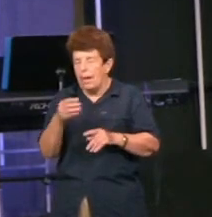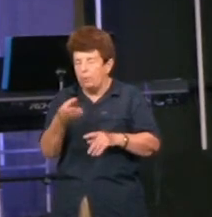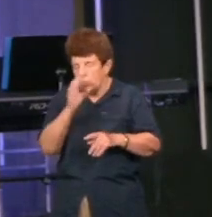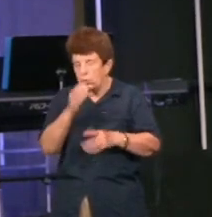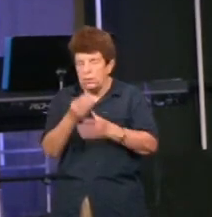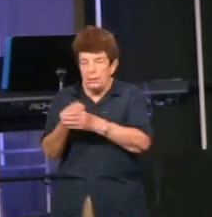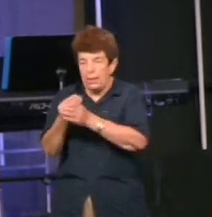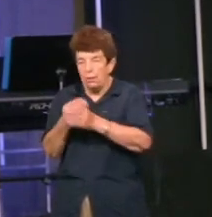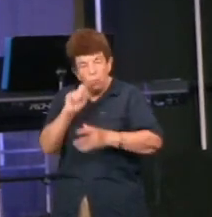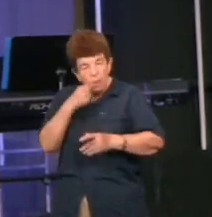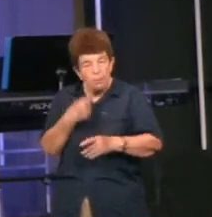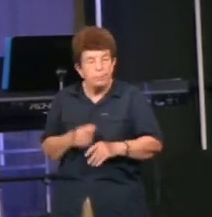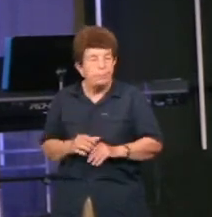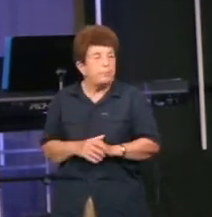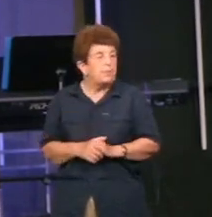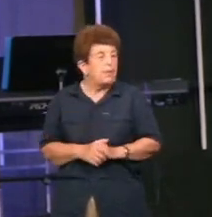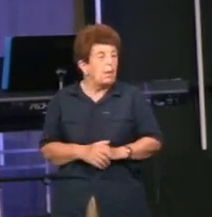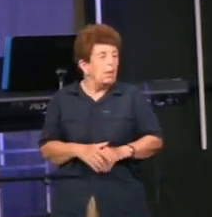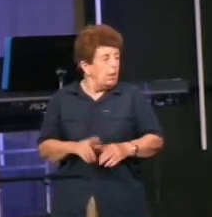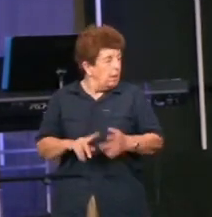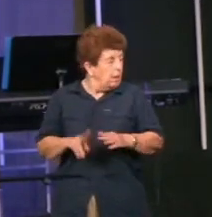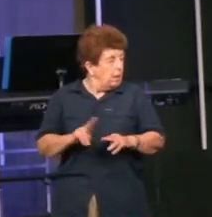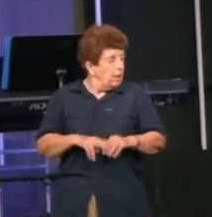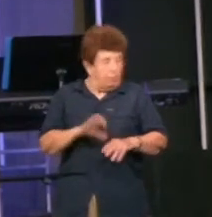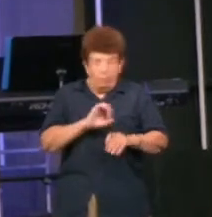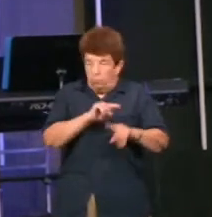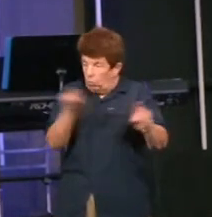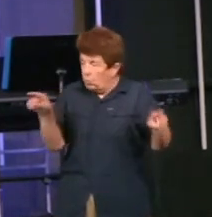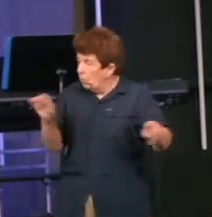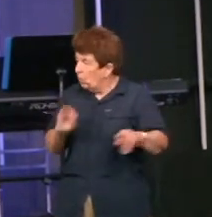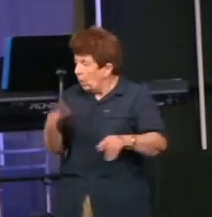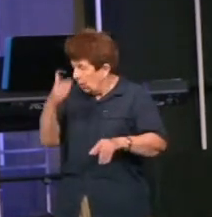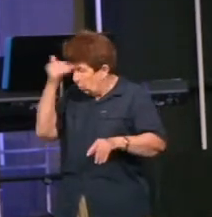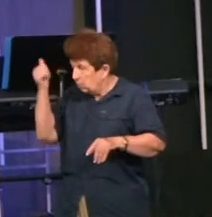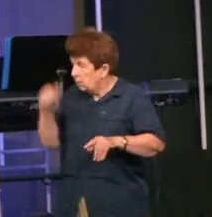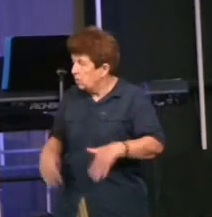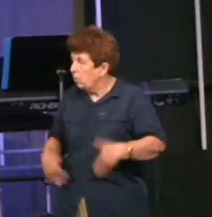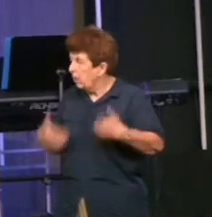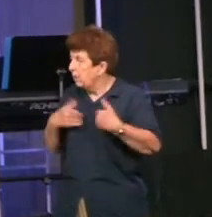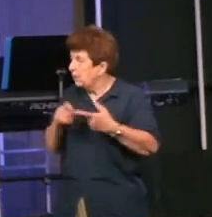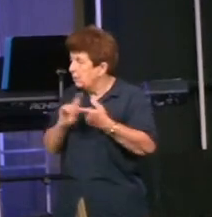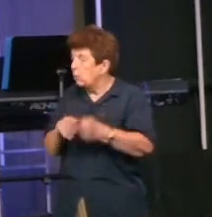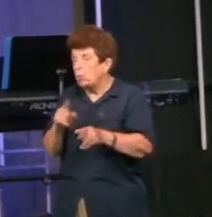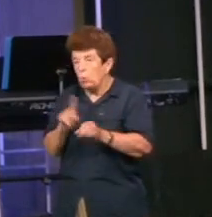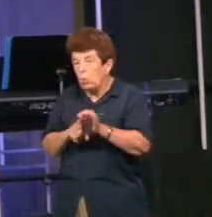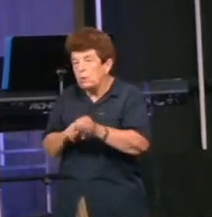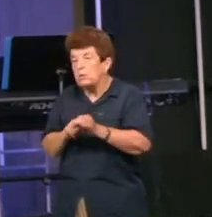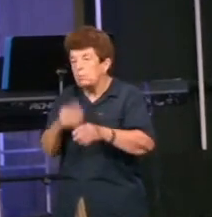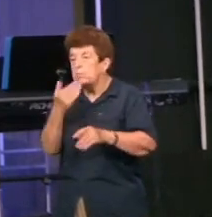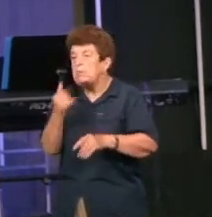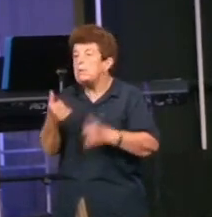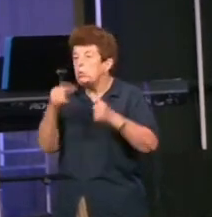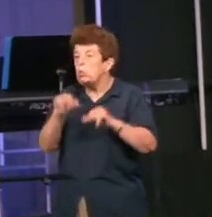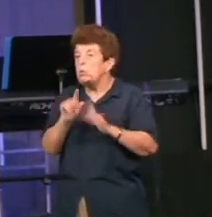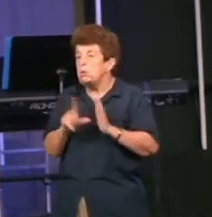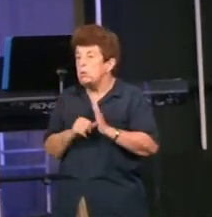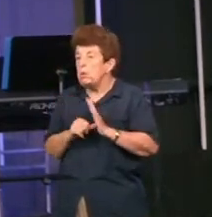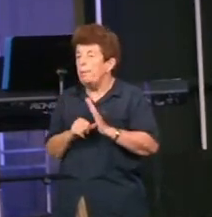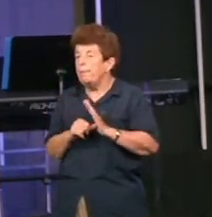drink that together. And if you're not a Christian here this morning, if you've still got questions, can I encourage you, use this